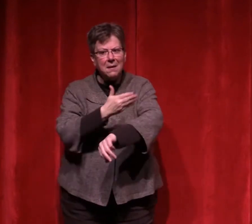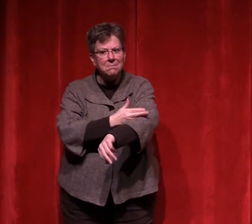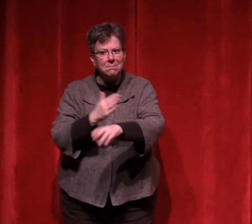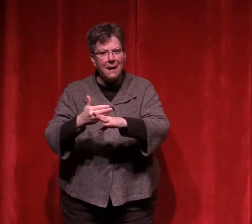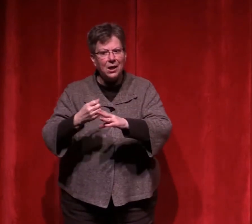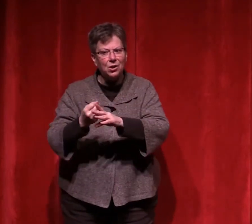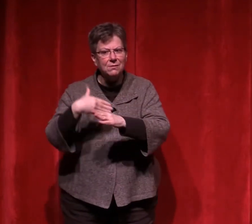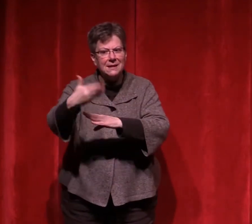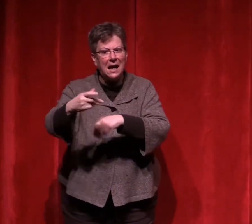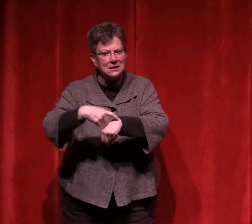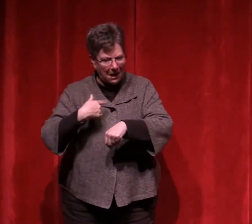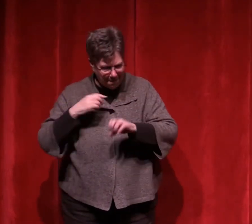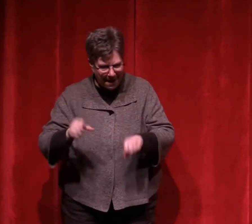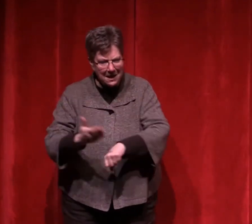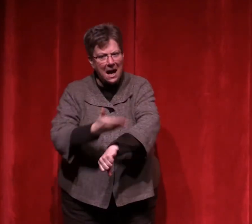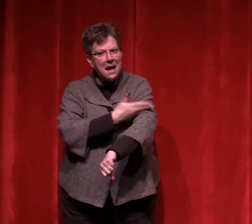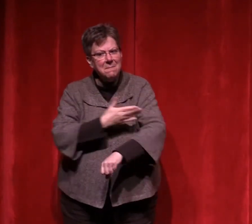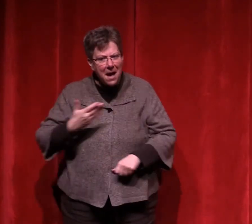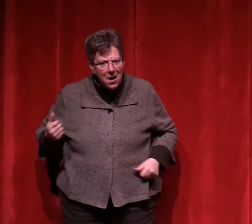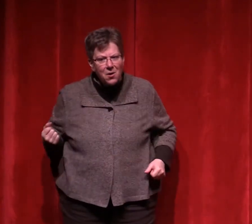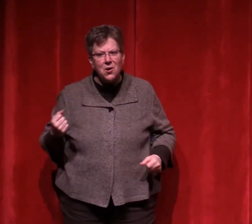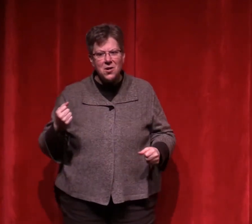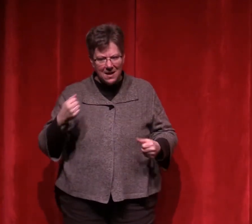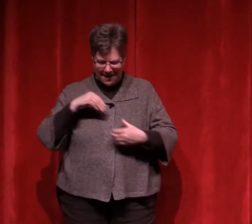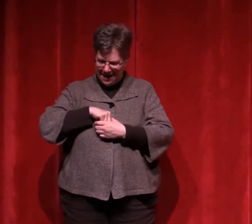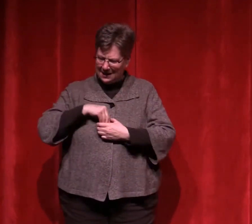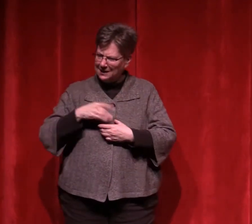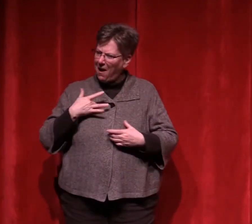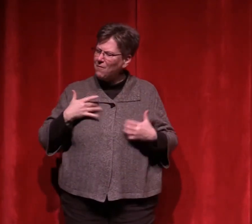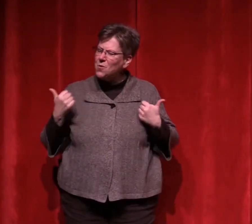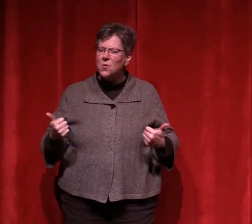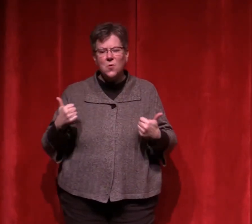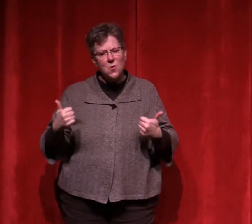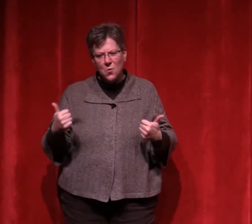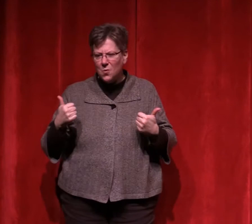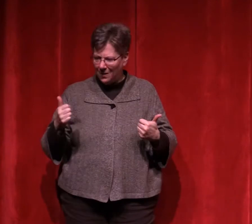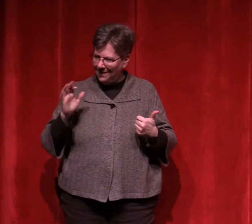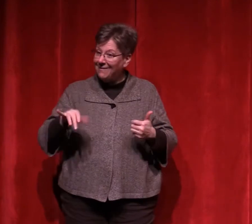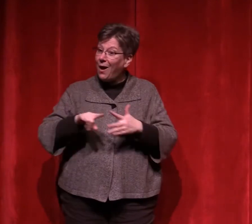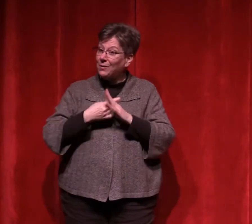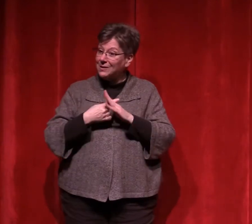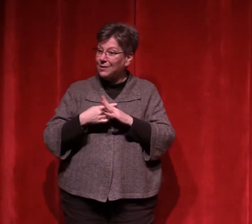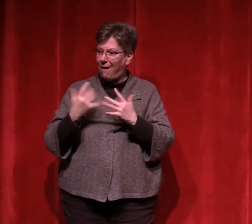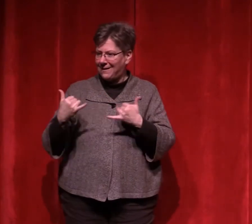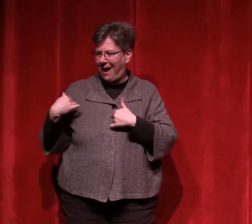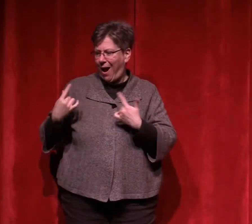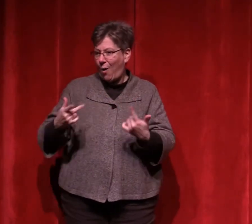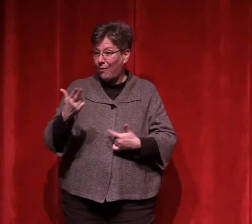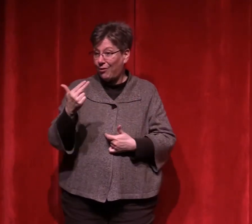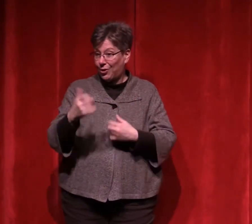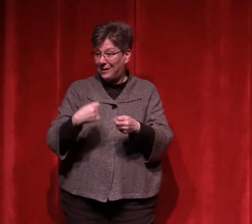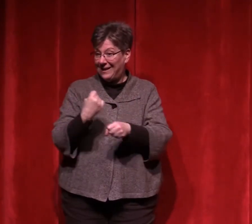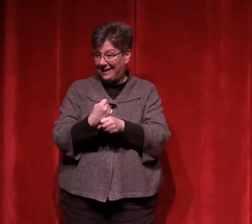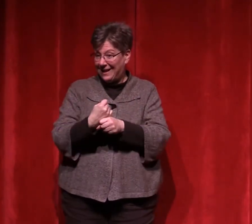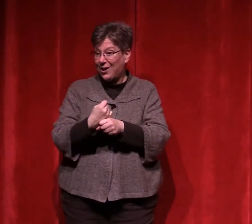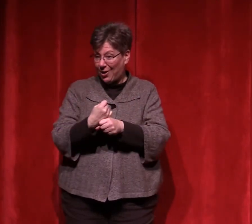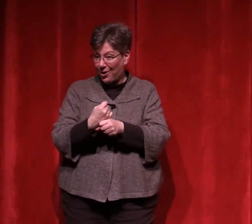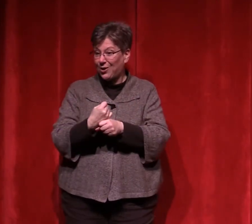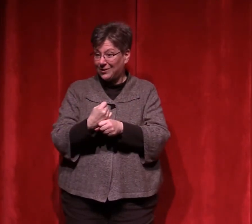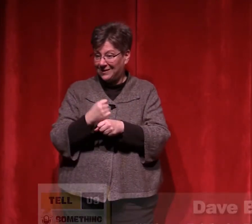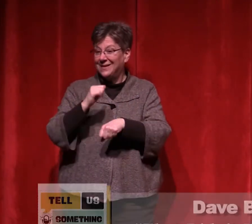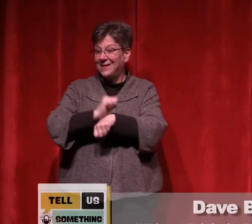that. And that was the start of my 13-year-long mixed martial arts